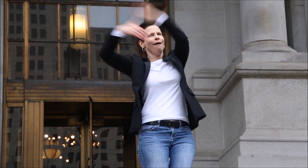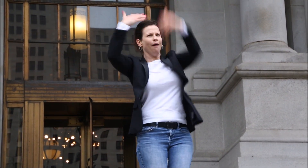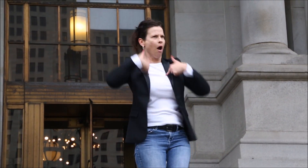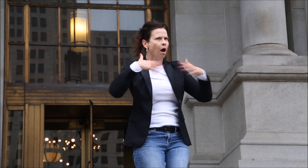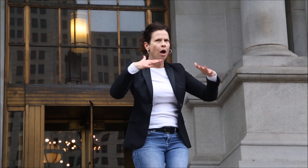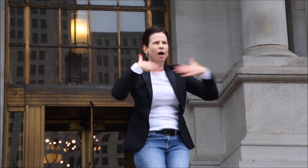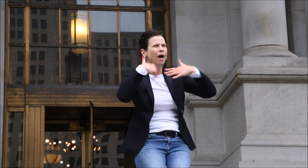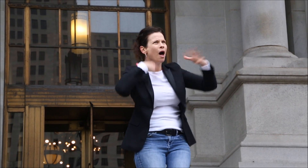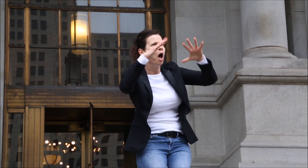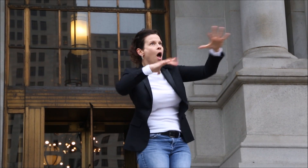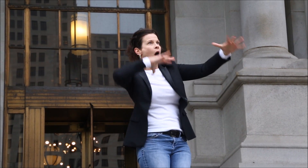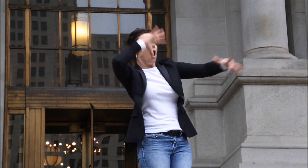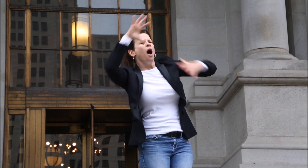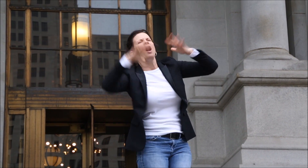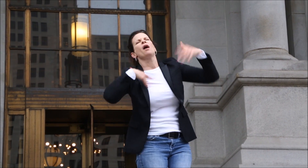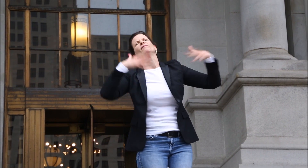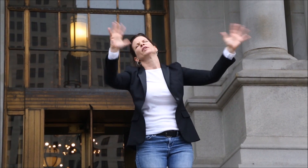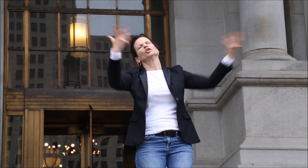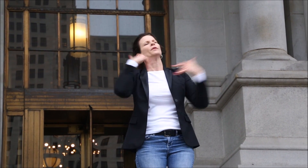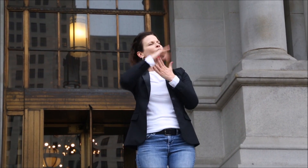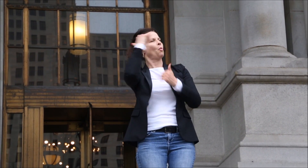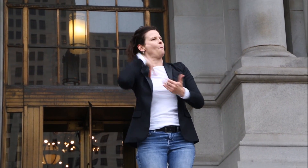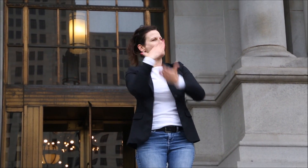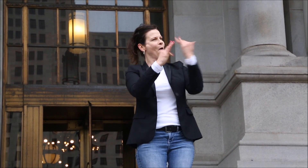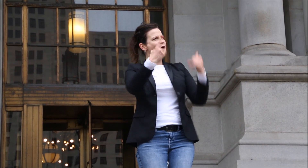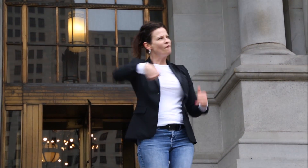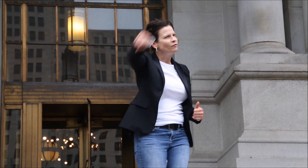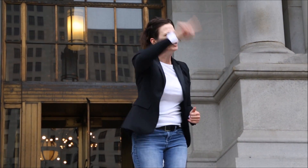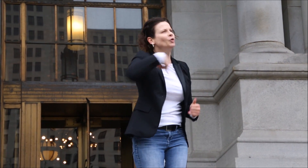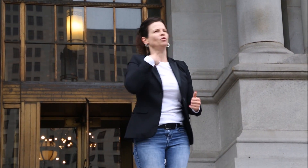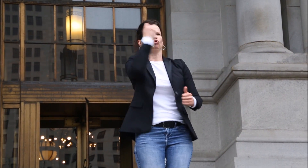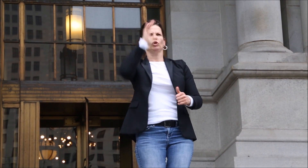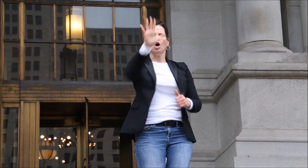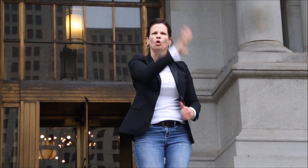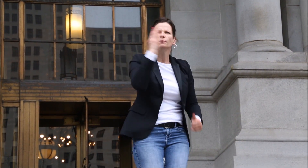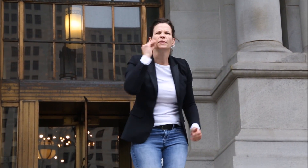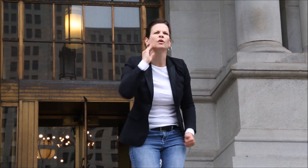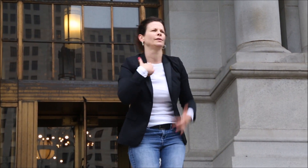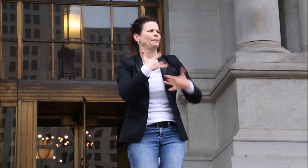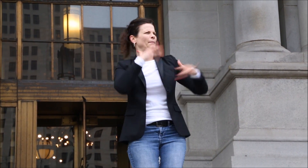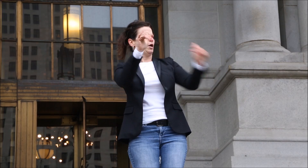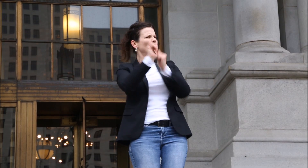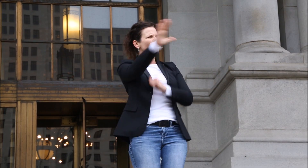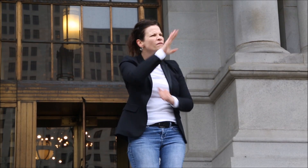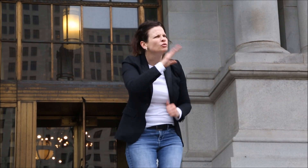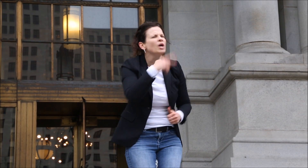people at our state capitol. There are people who've gone to Washington, D.C., to our nation's capital.